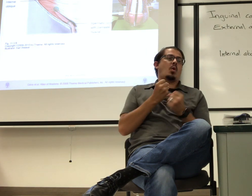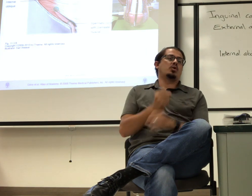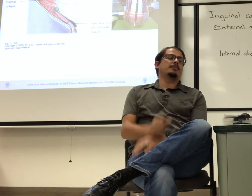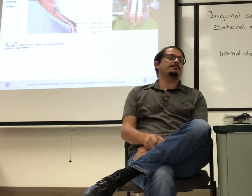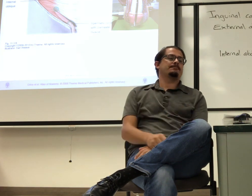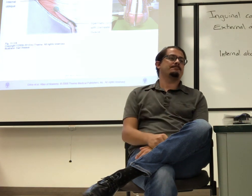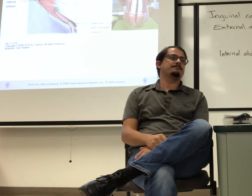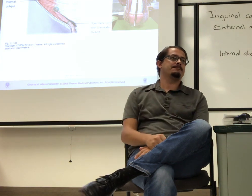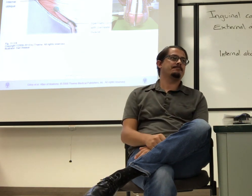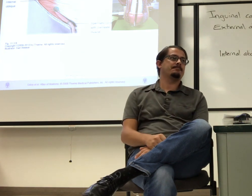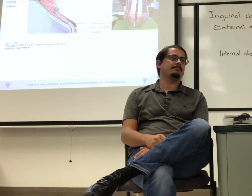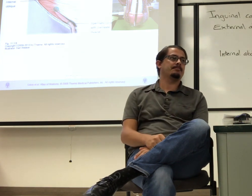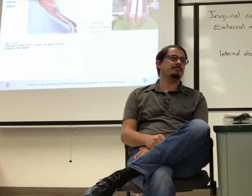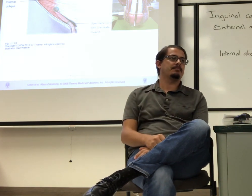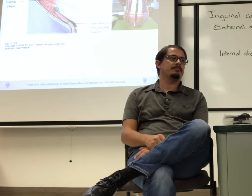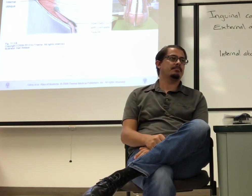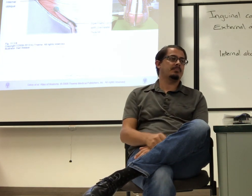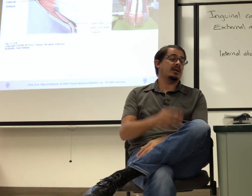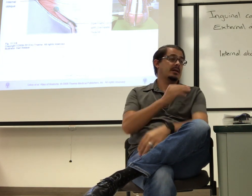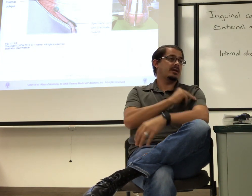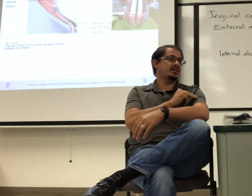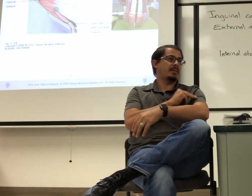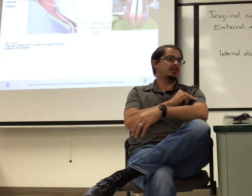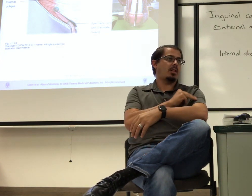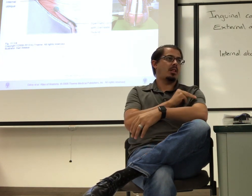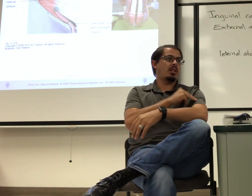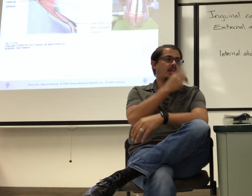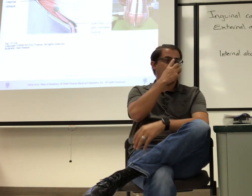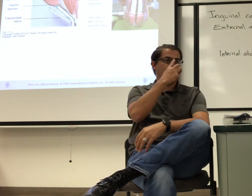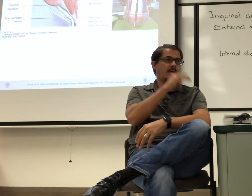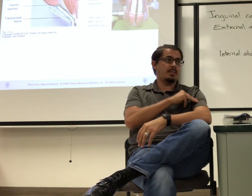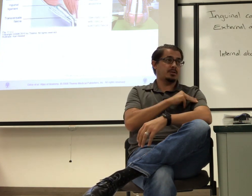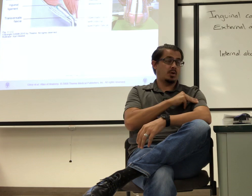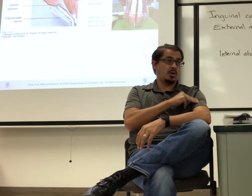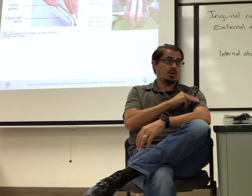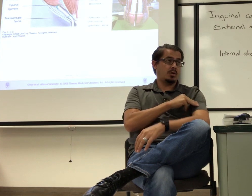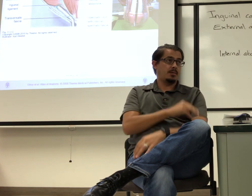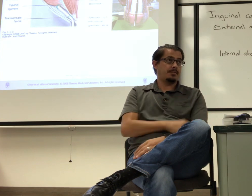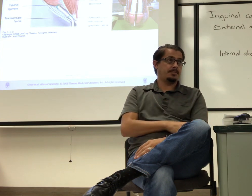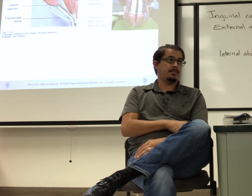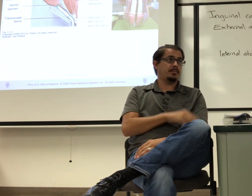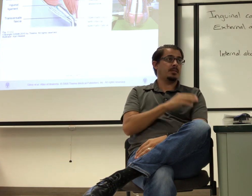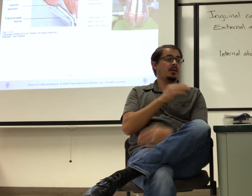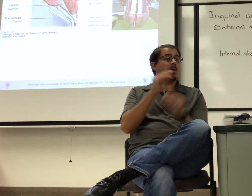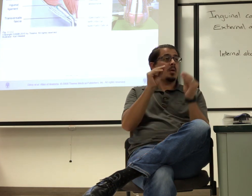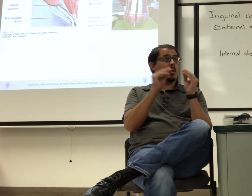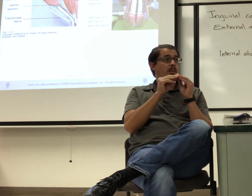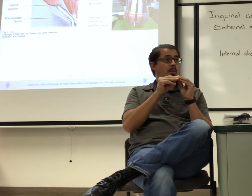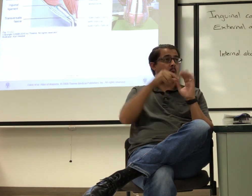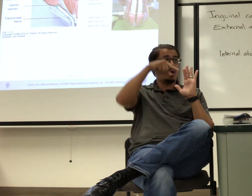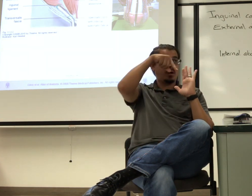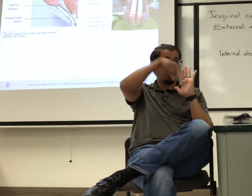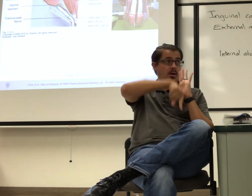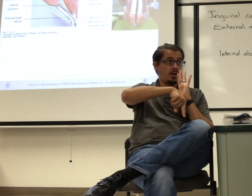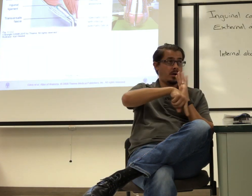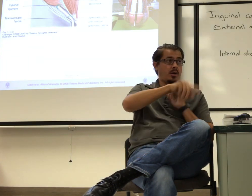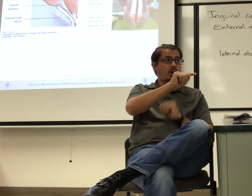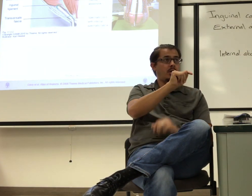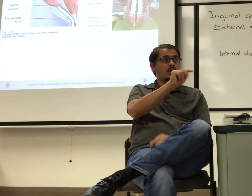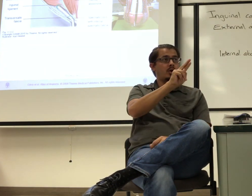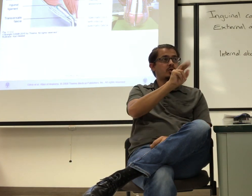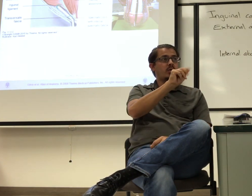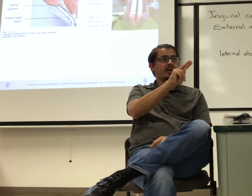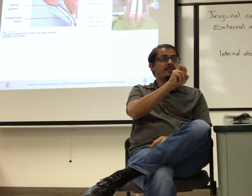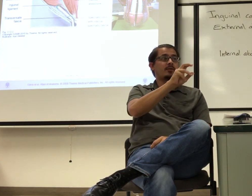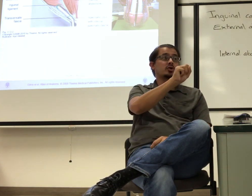So I'll give you one function there. It is muscle. Now if you peel away to the innermost layer, that's the transversus abdominis.